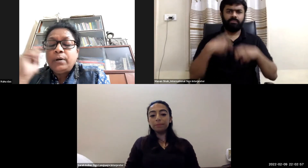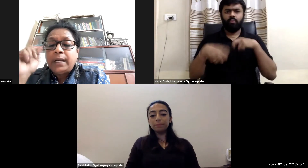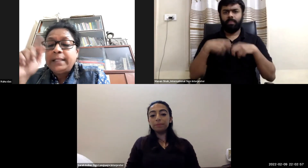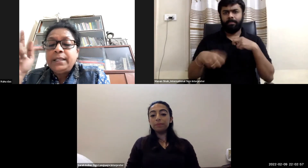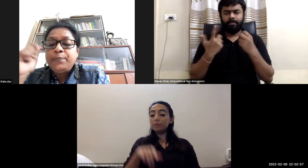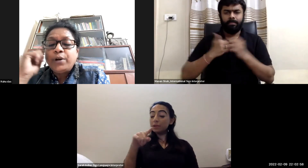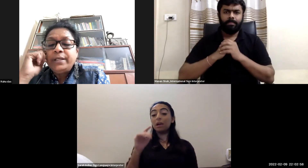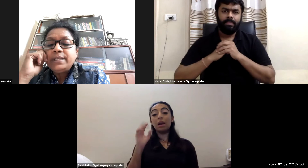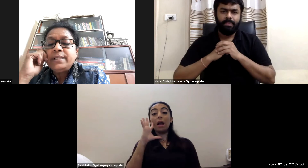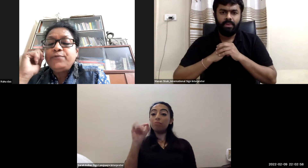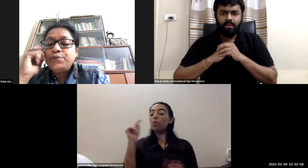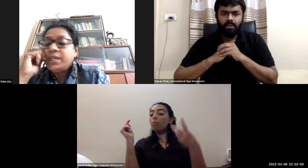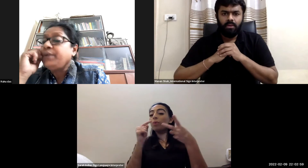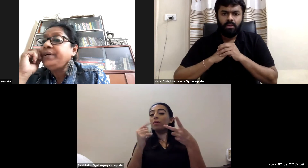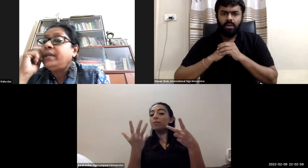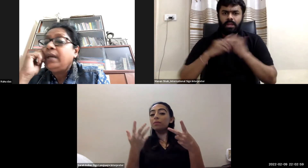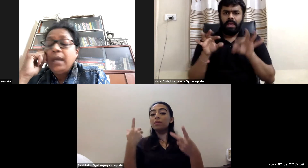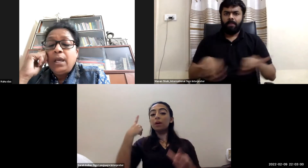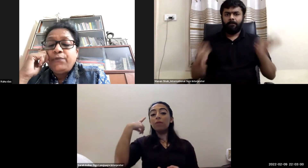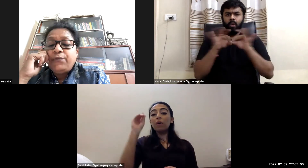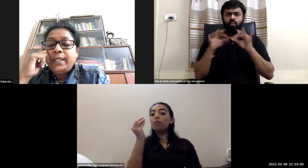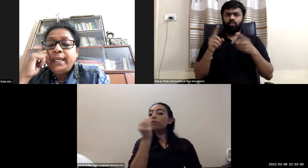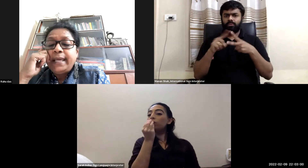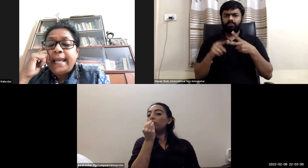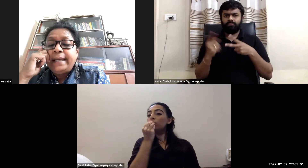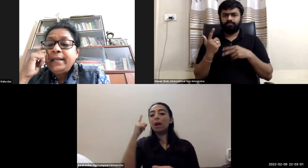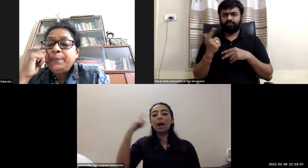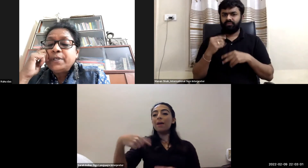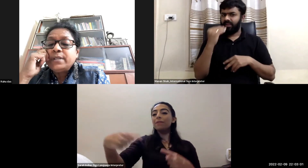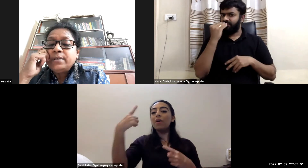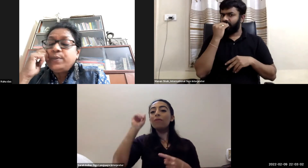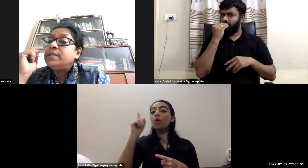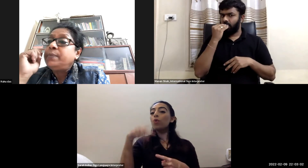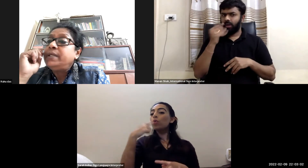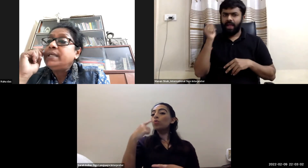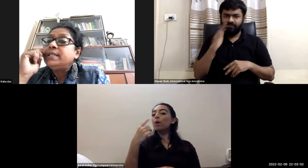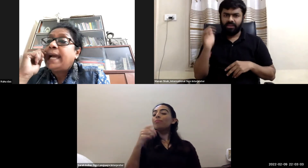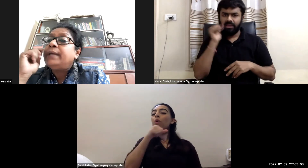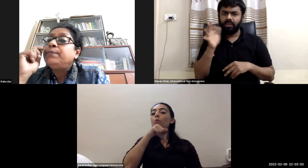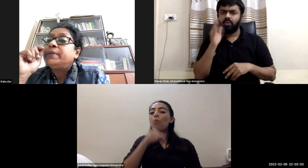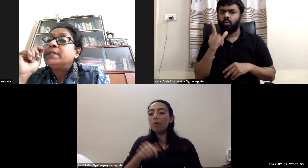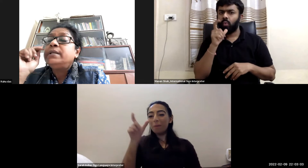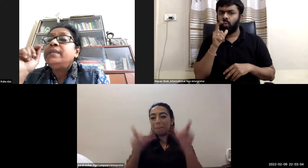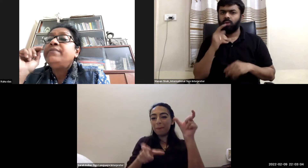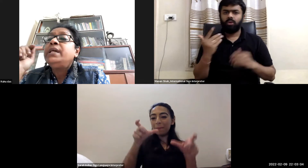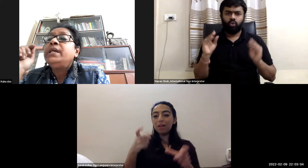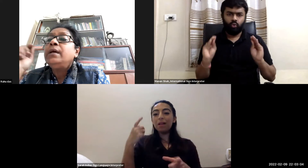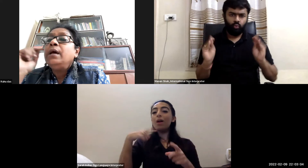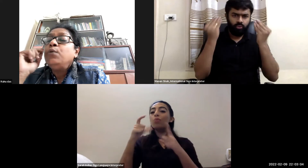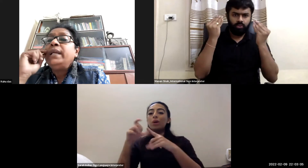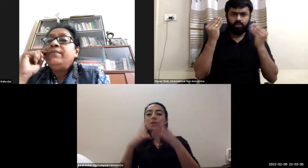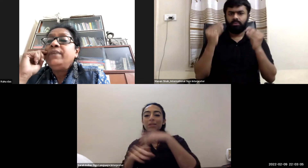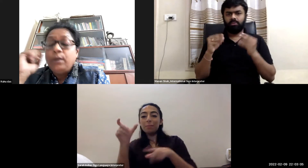very another important is the food security for the elderly persons with disabilities and person living